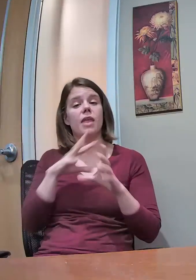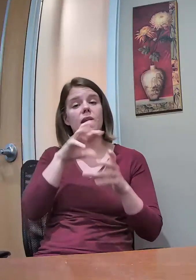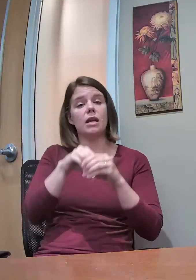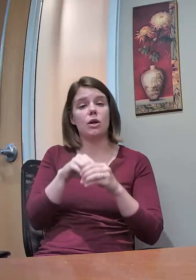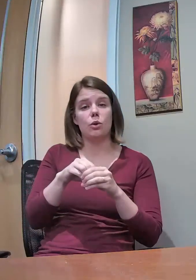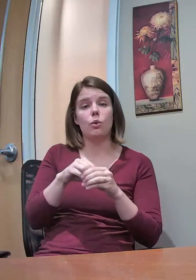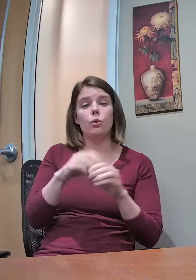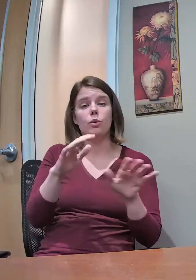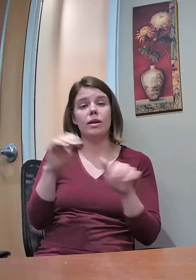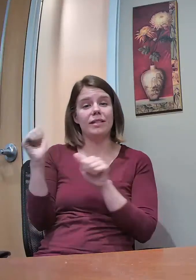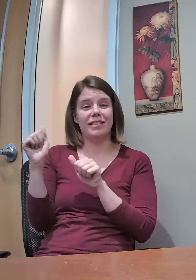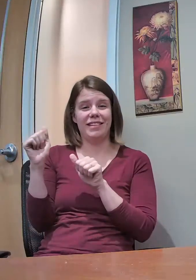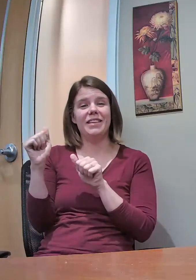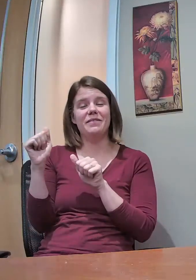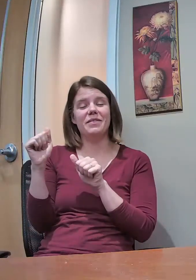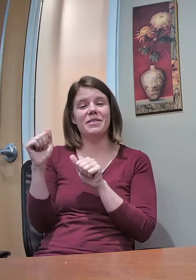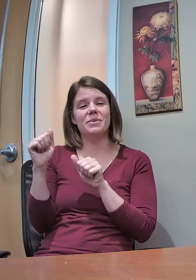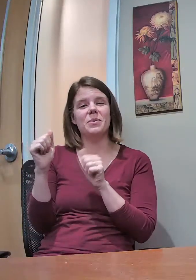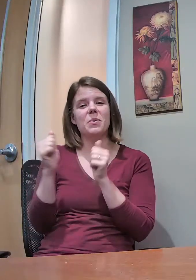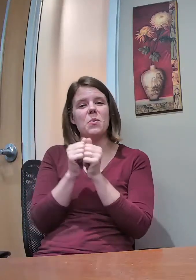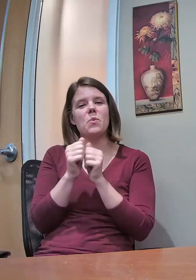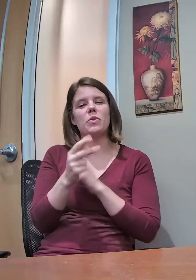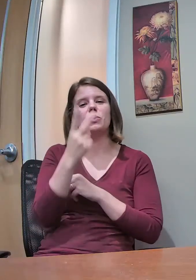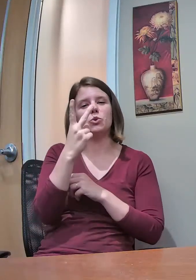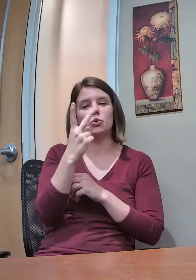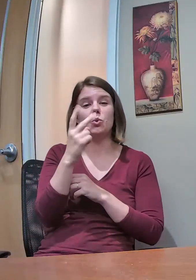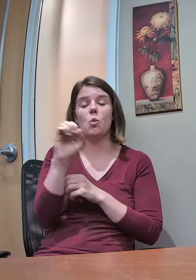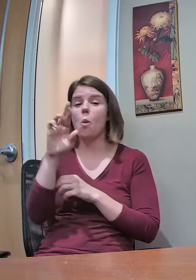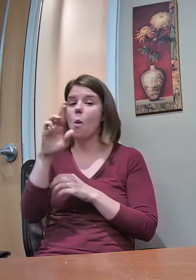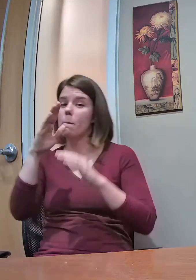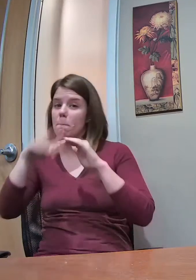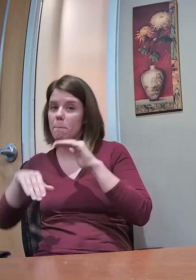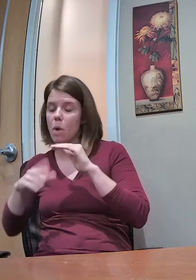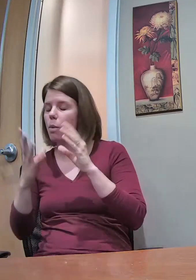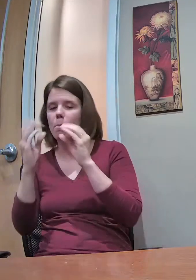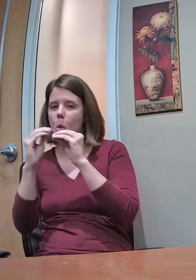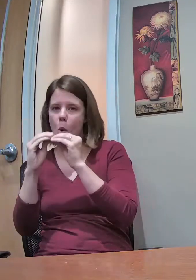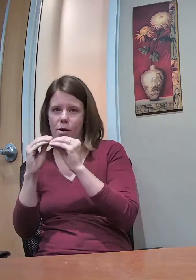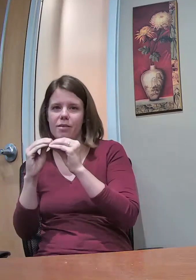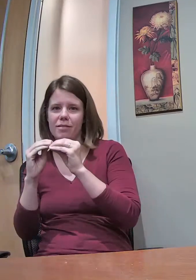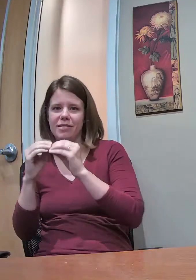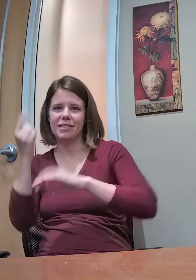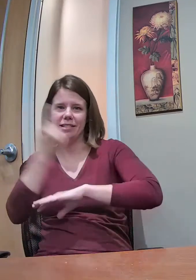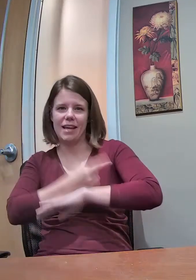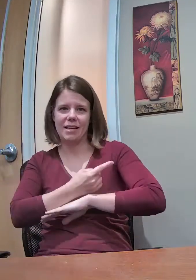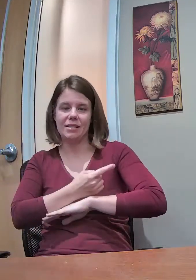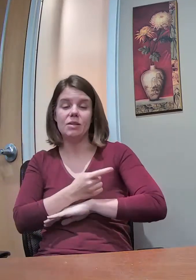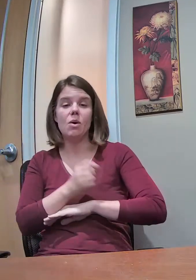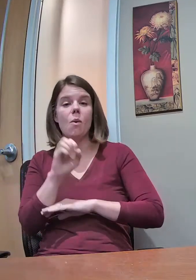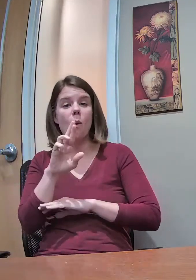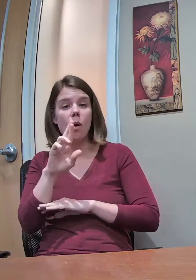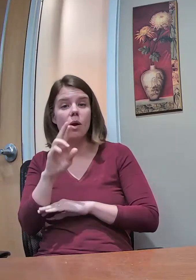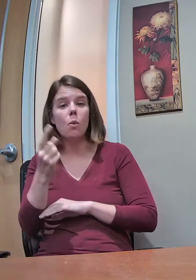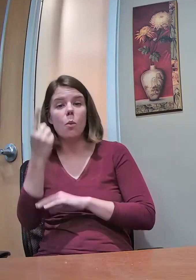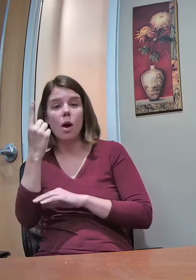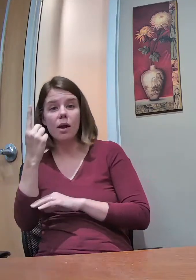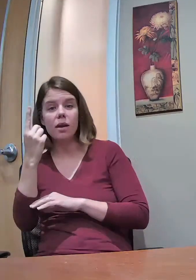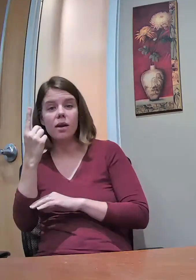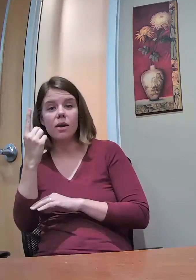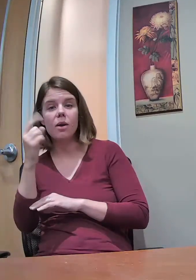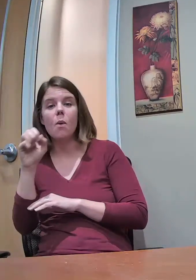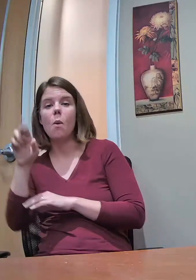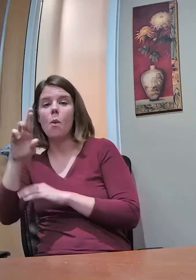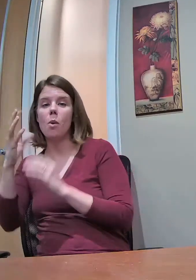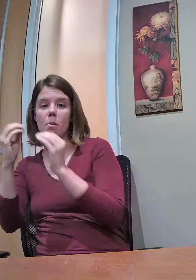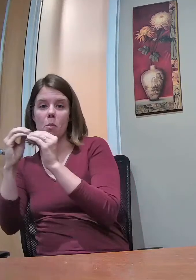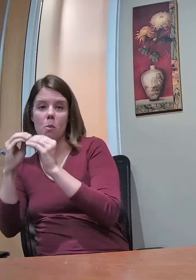include absences involving 2 or more days and 1 or more nights for non-medical